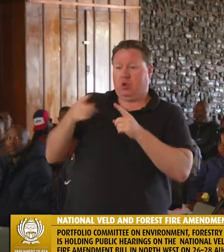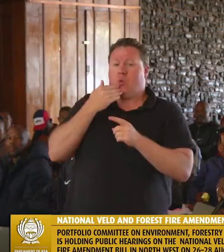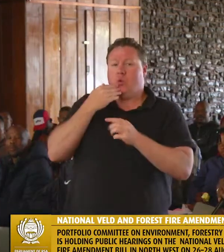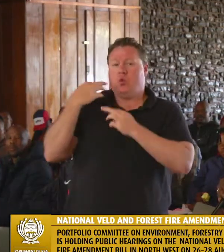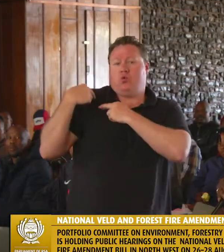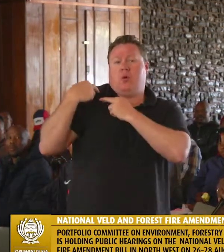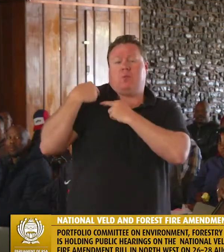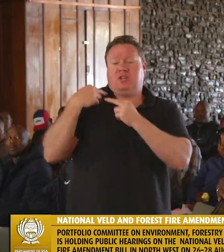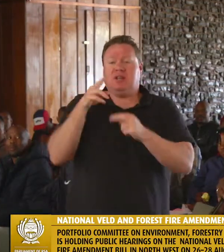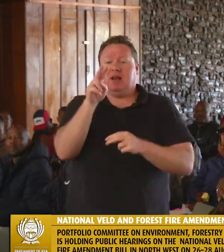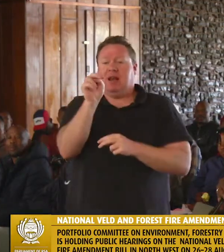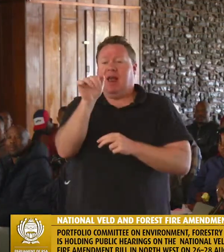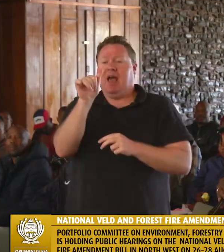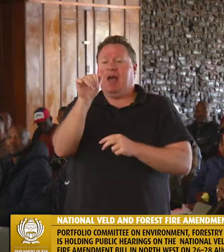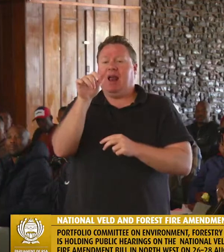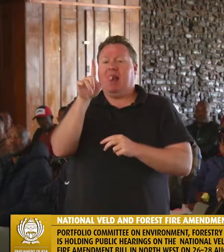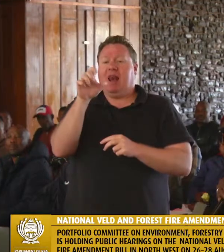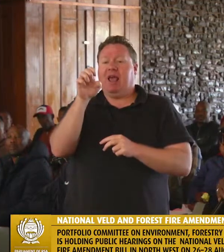Municipality.